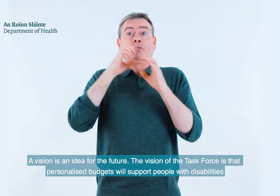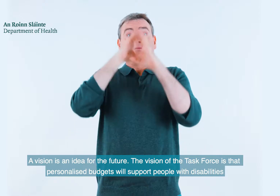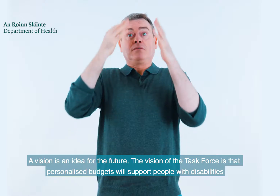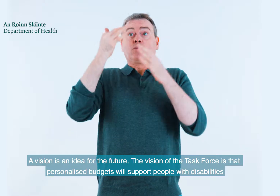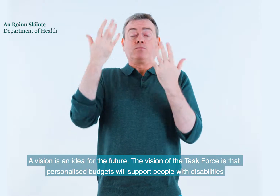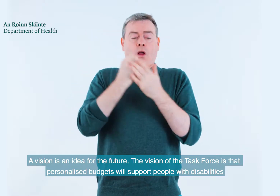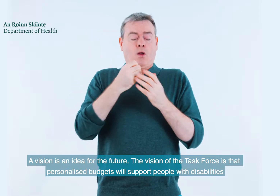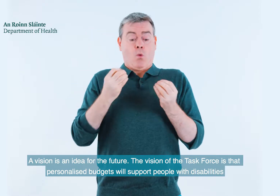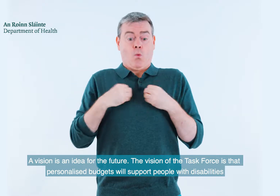disabilities